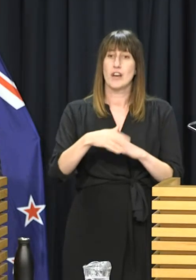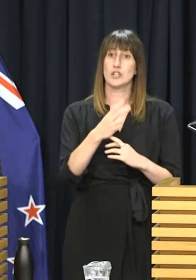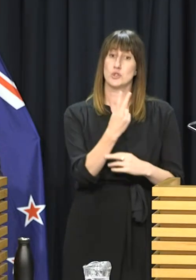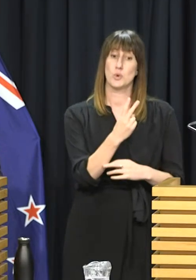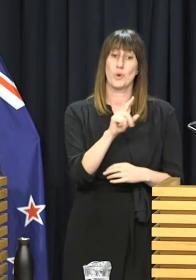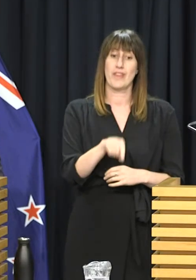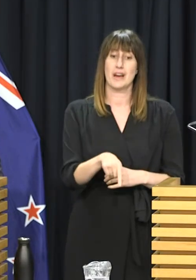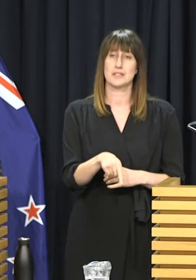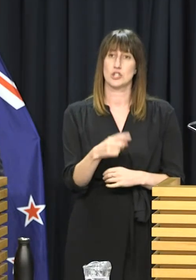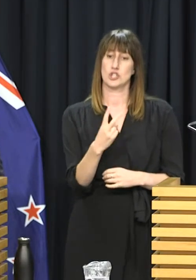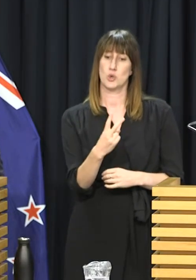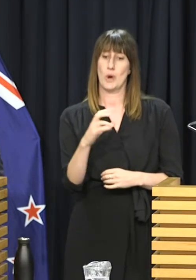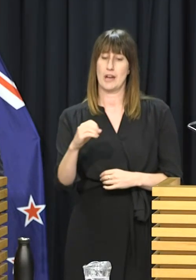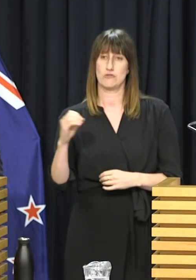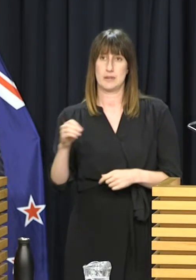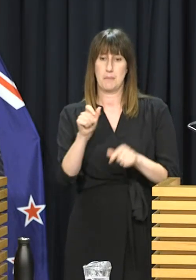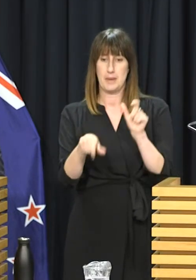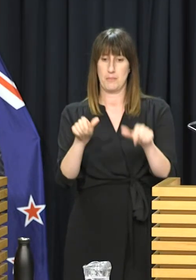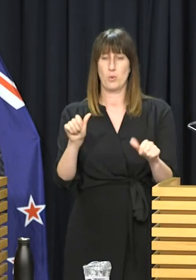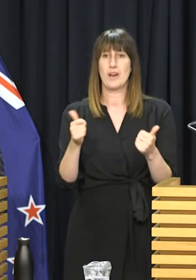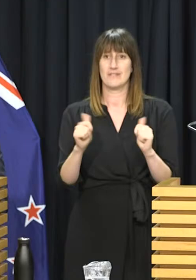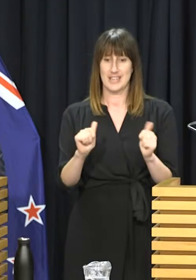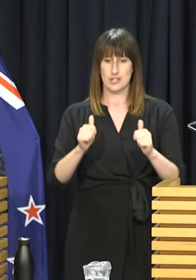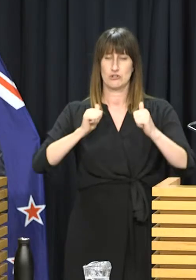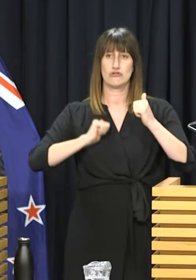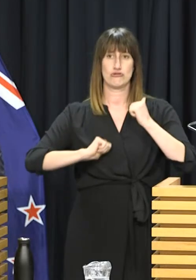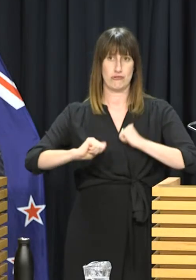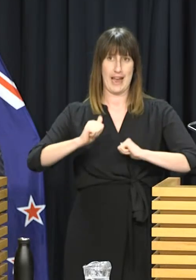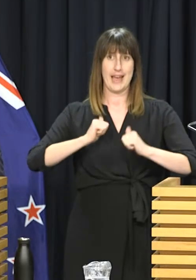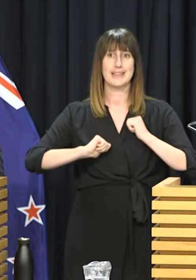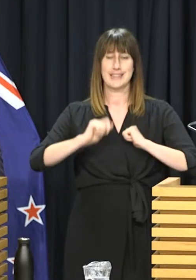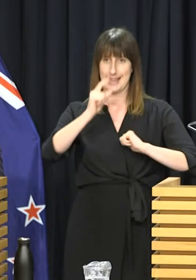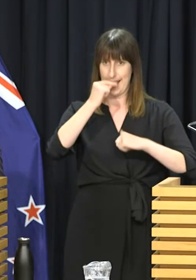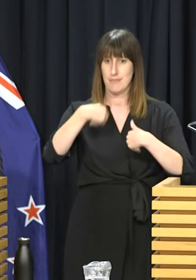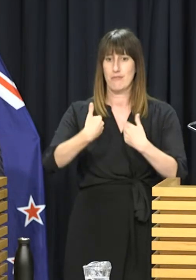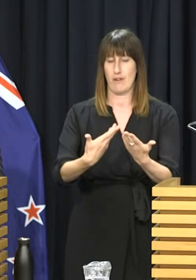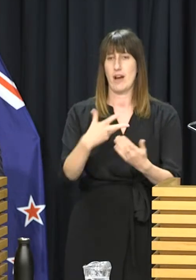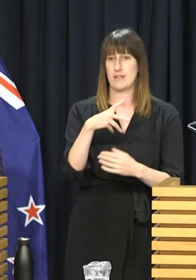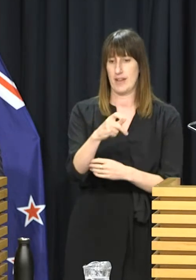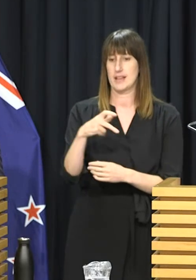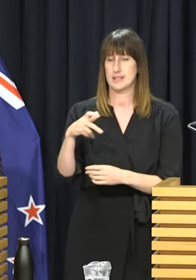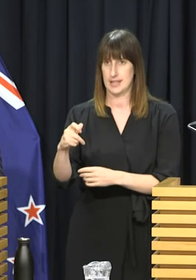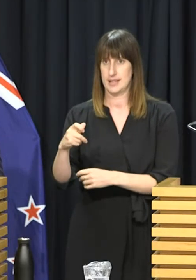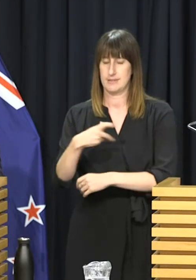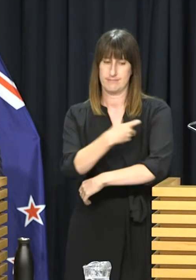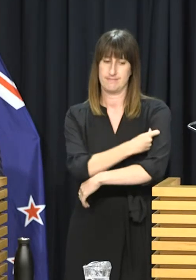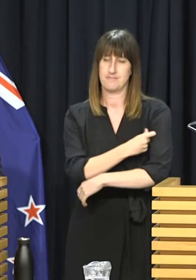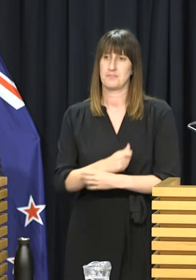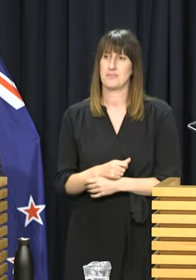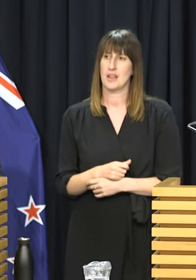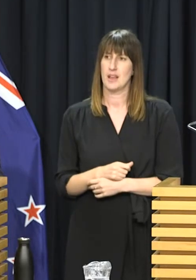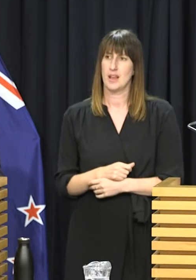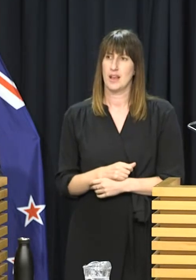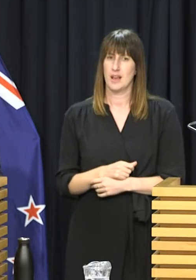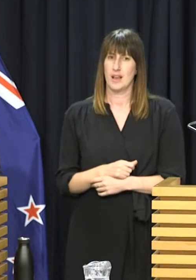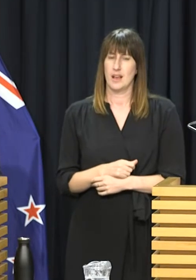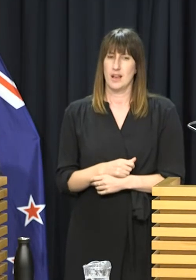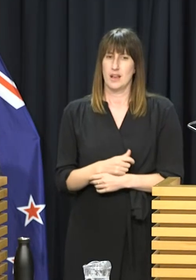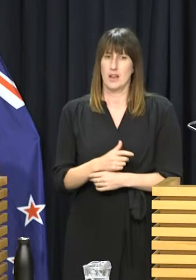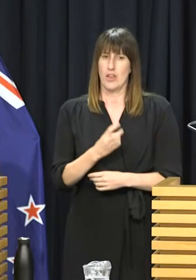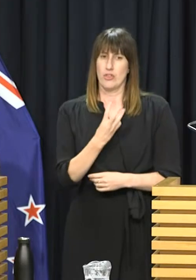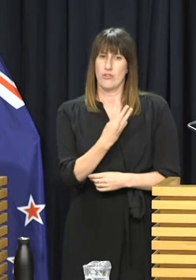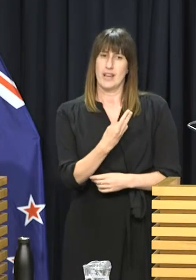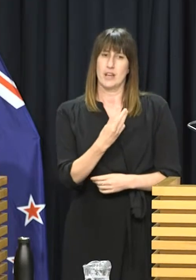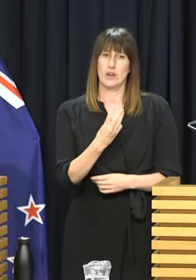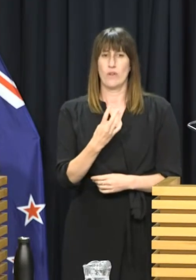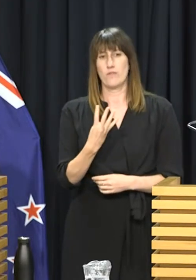people have now completed the vaccinated training. Of that, though, we're looking at about 300 to 400 of those who are active vaccinators at the moment, which